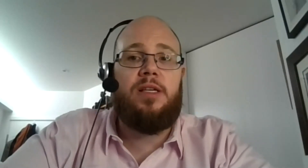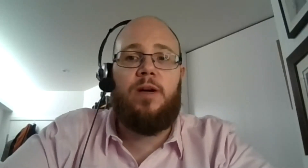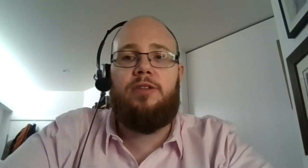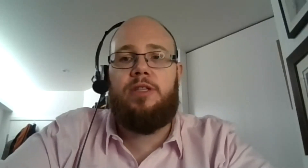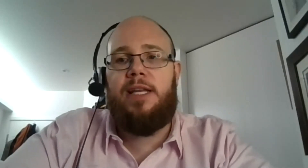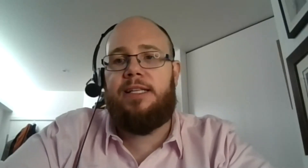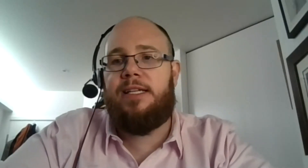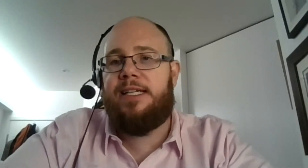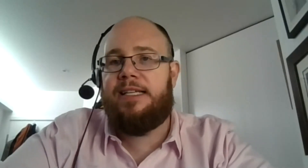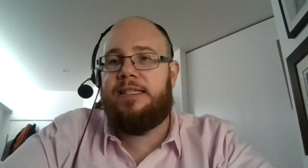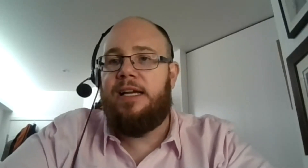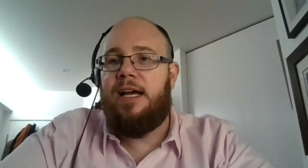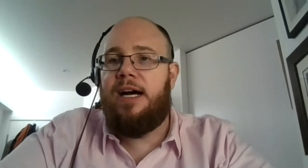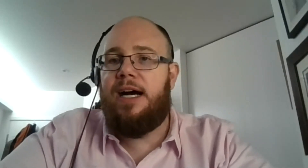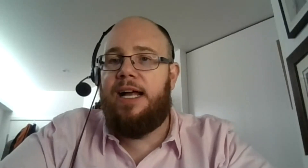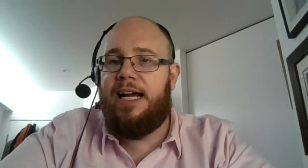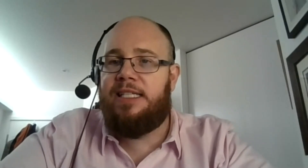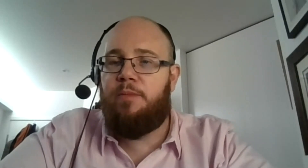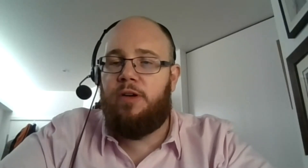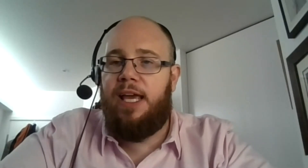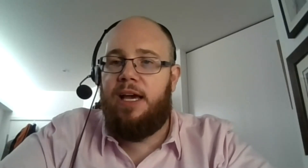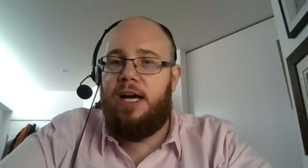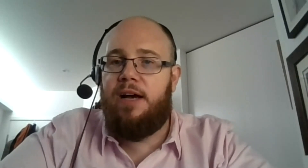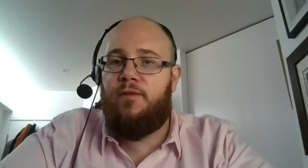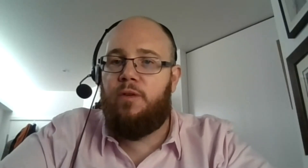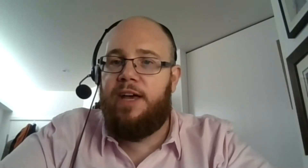where you do need to test an antibody for that?